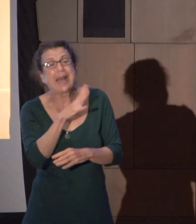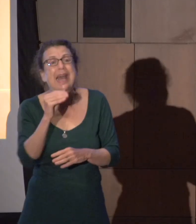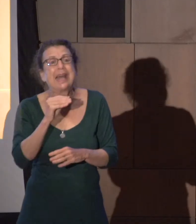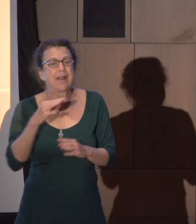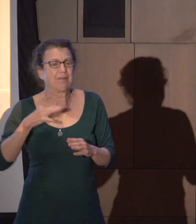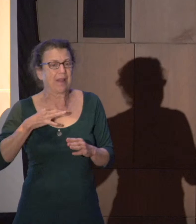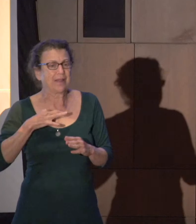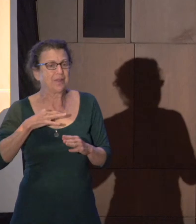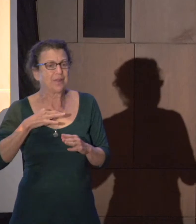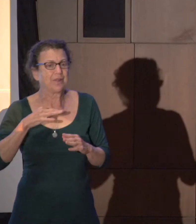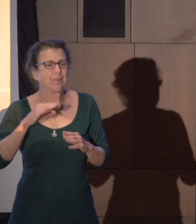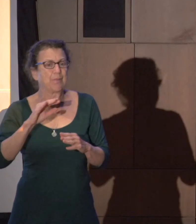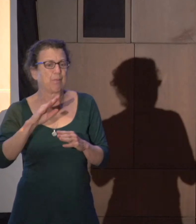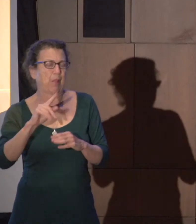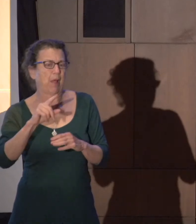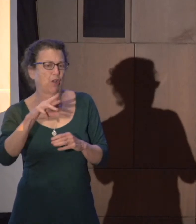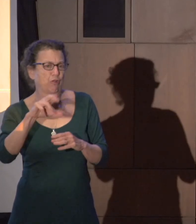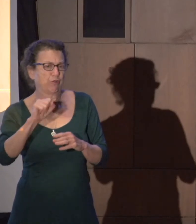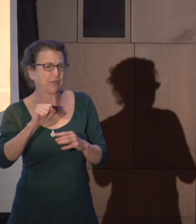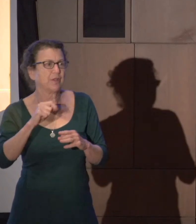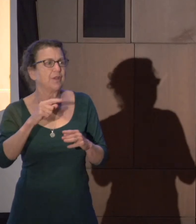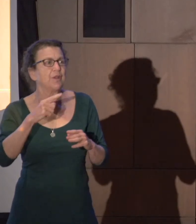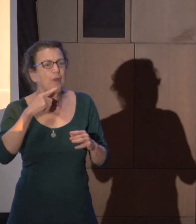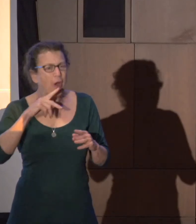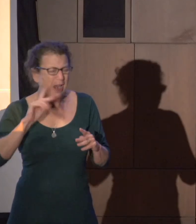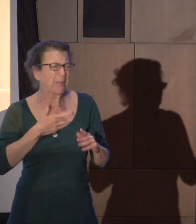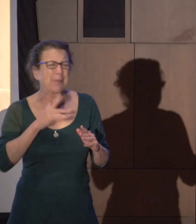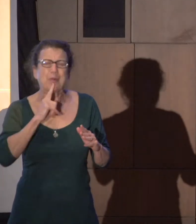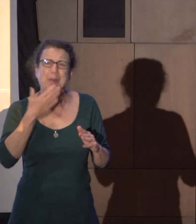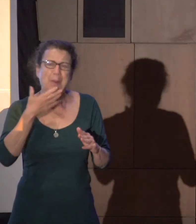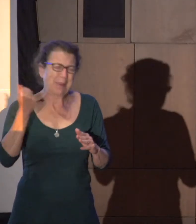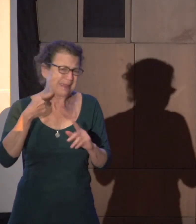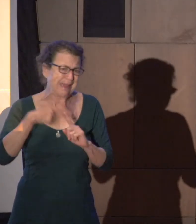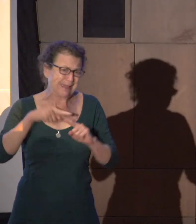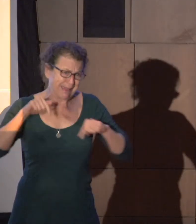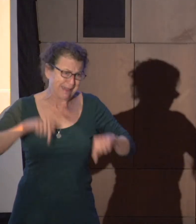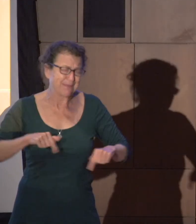our volunteer bloggers. Our people truly are our biggest asset.